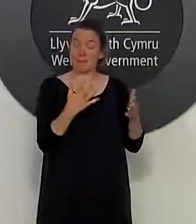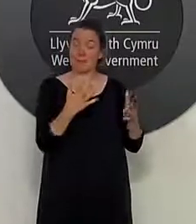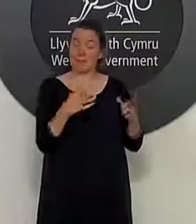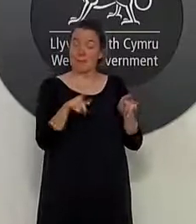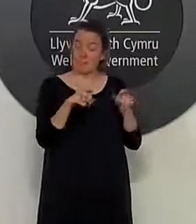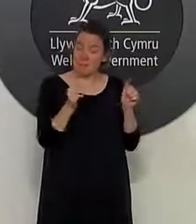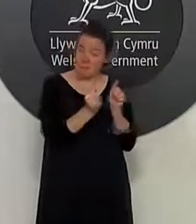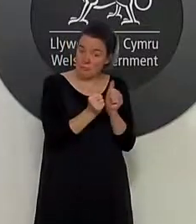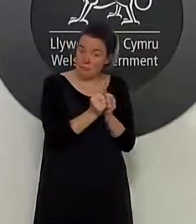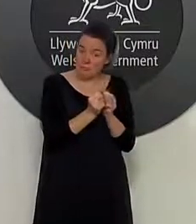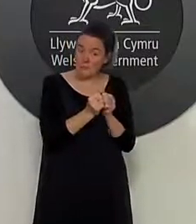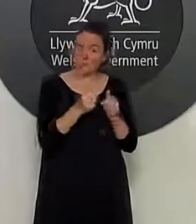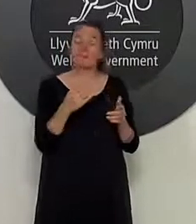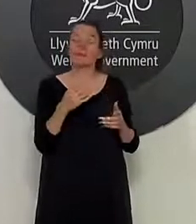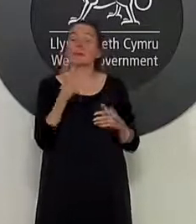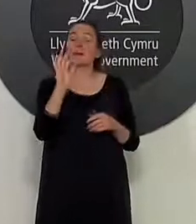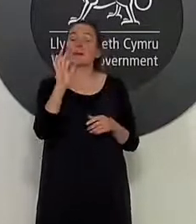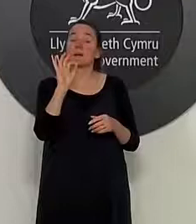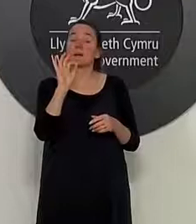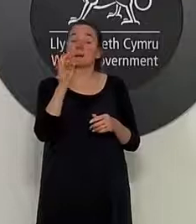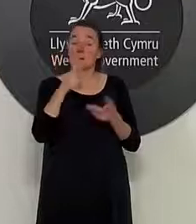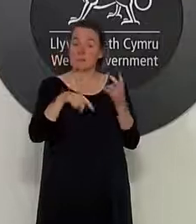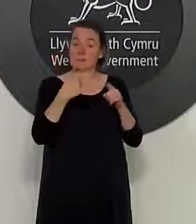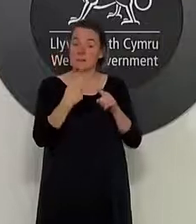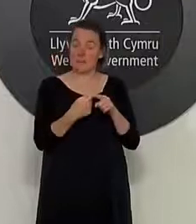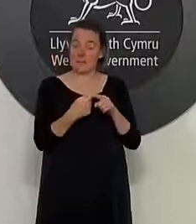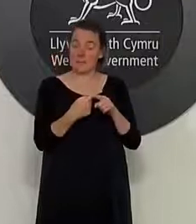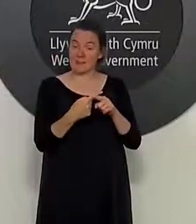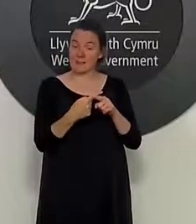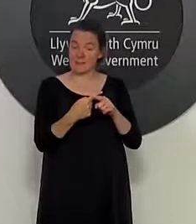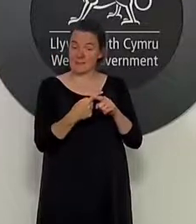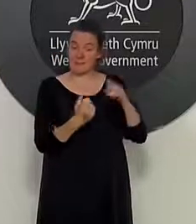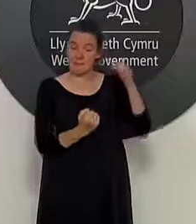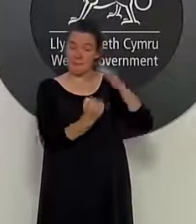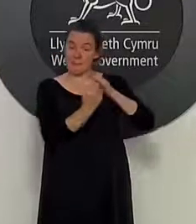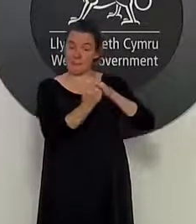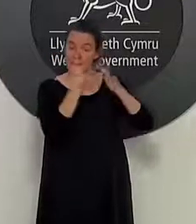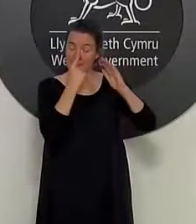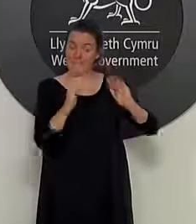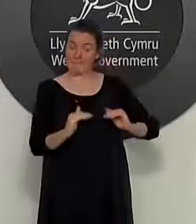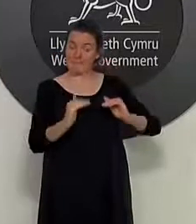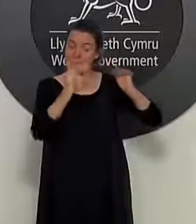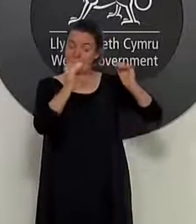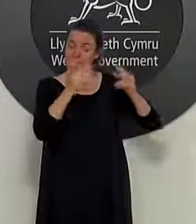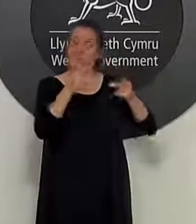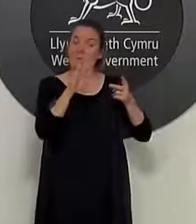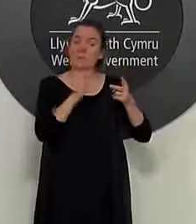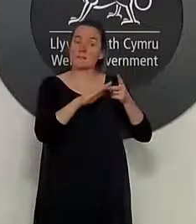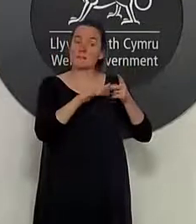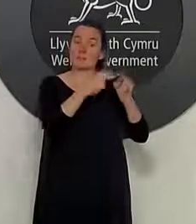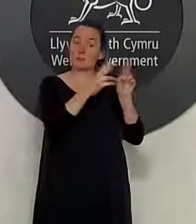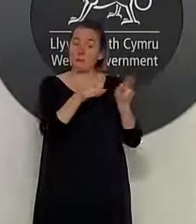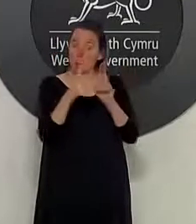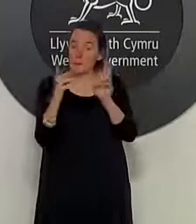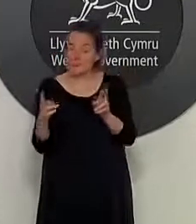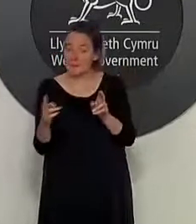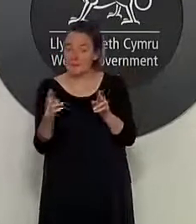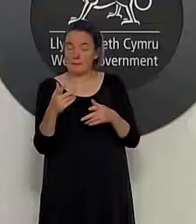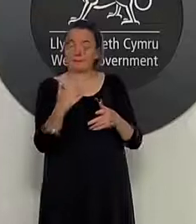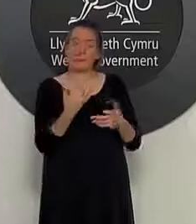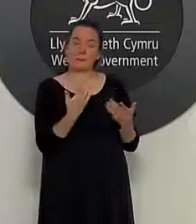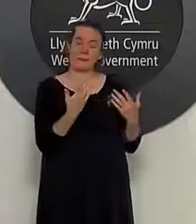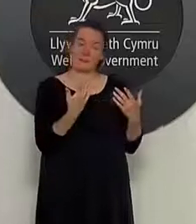maximum level of council tax premiums local authorities can raise on second and empty homes from 100%